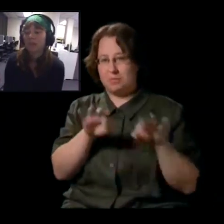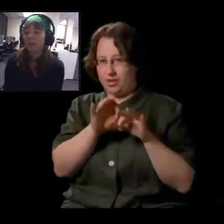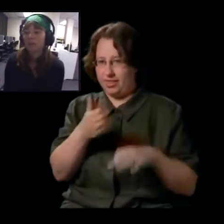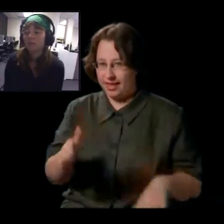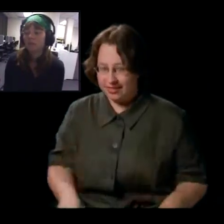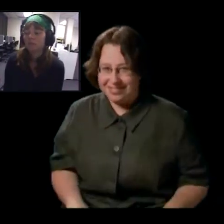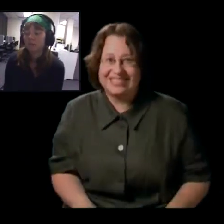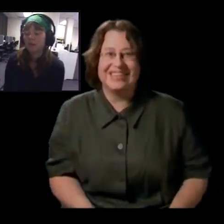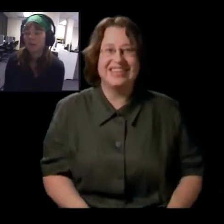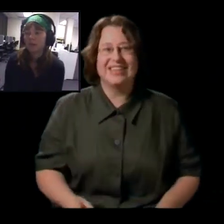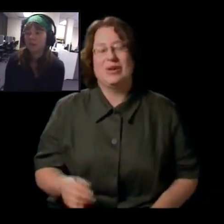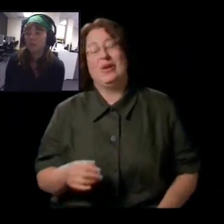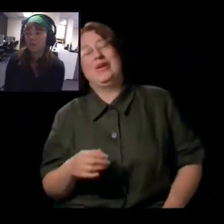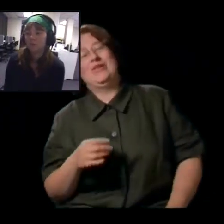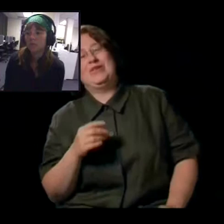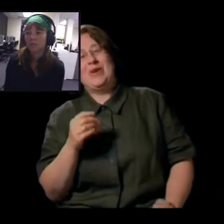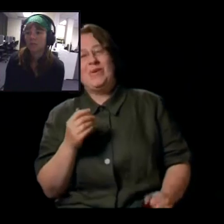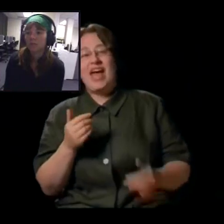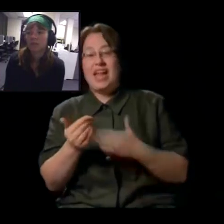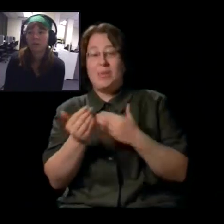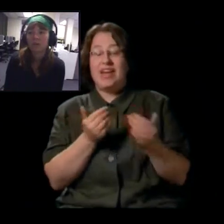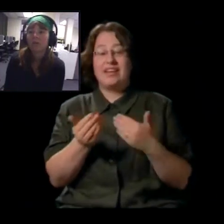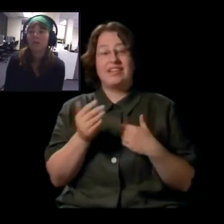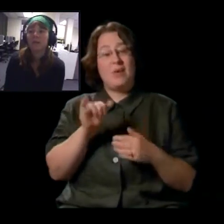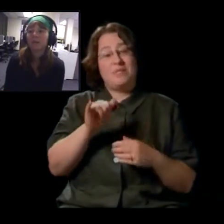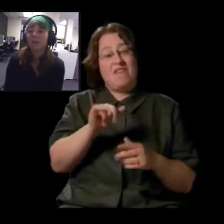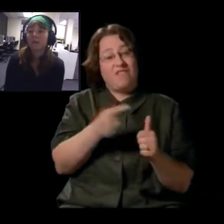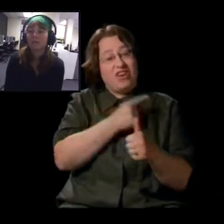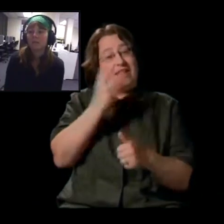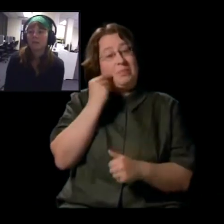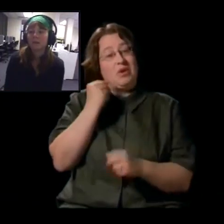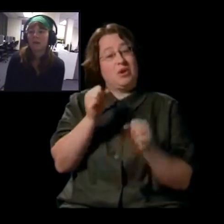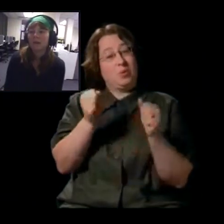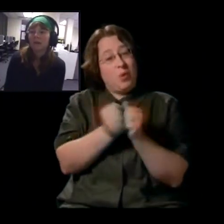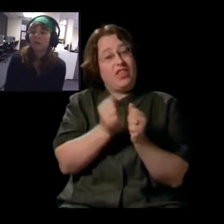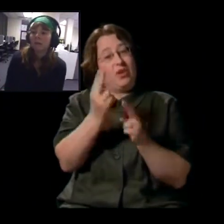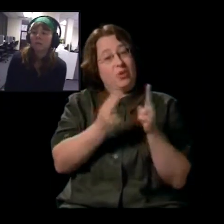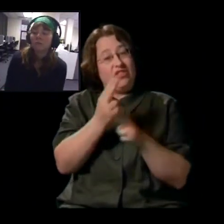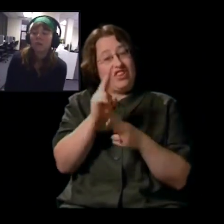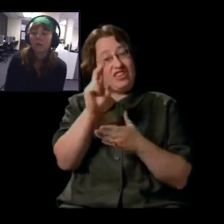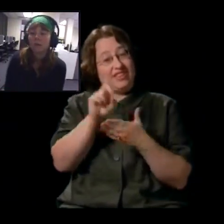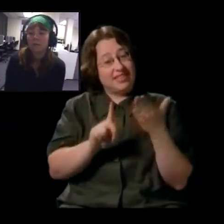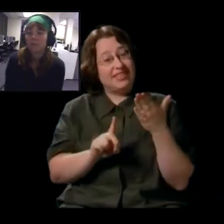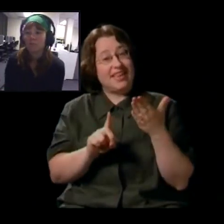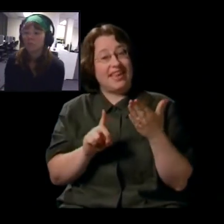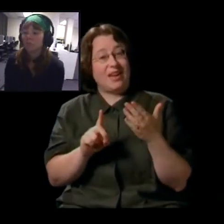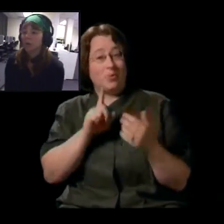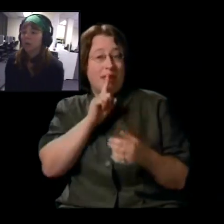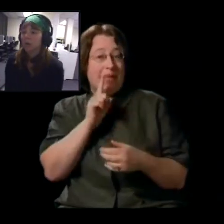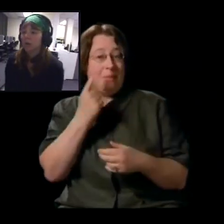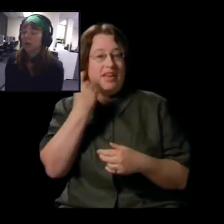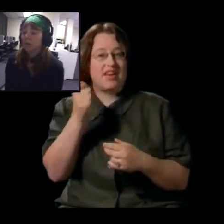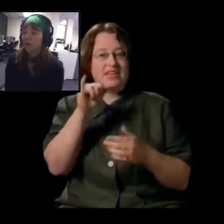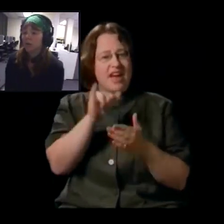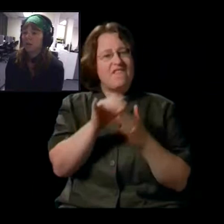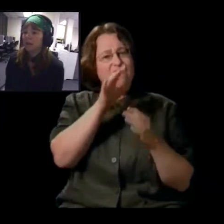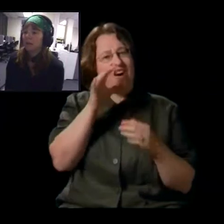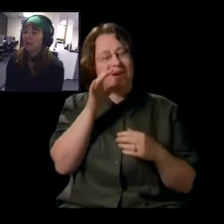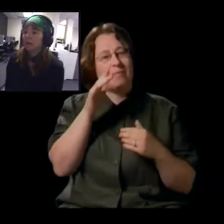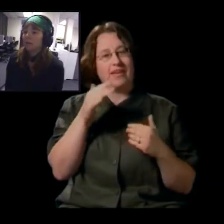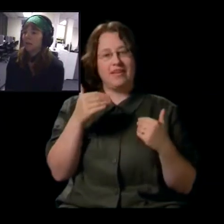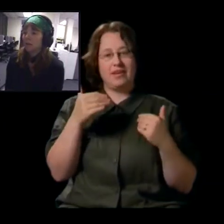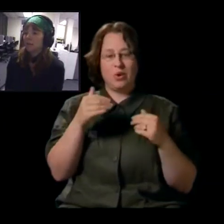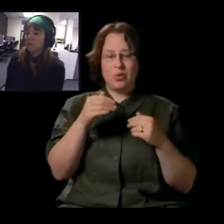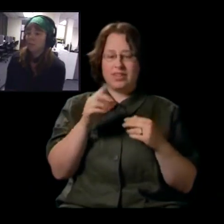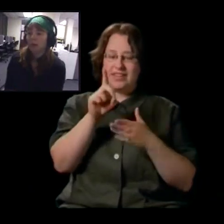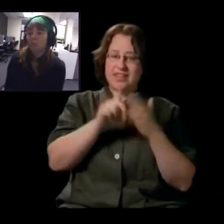and inside the floor is heated as well, so if they can only crawl, then they can do that. It's a wonderful experience working with kids, and